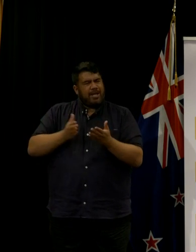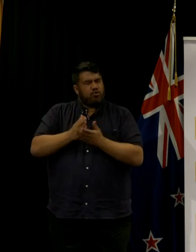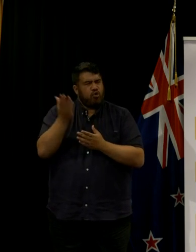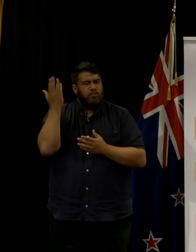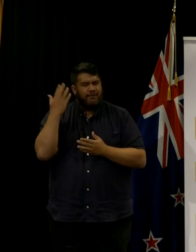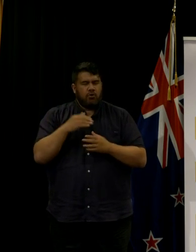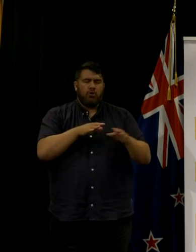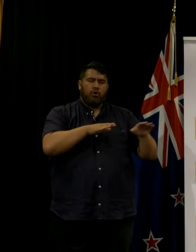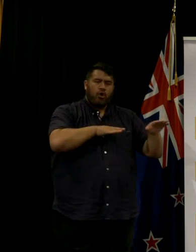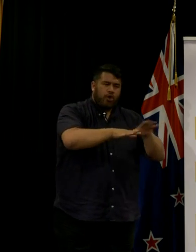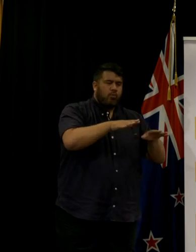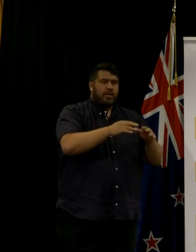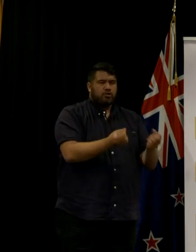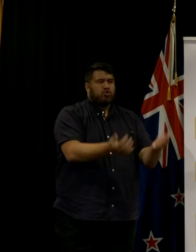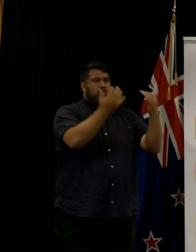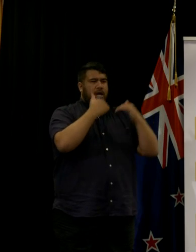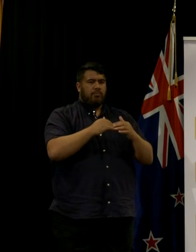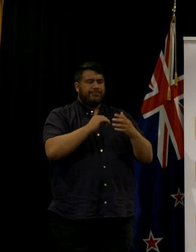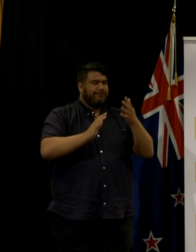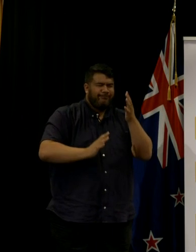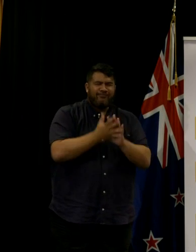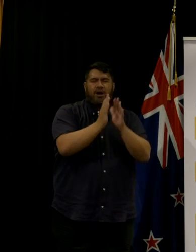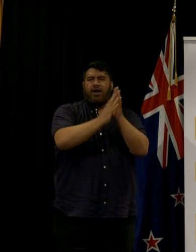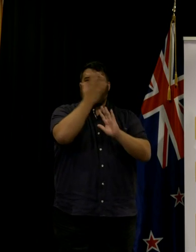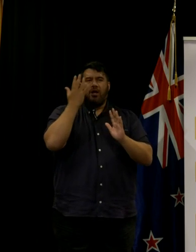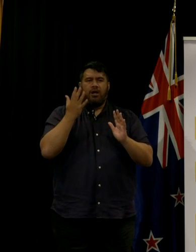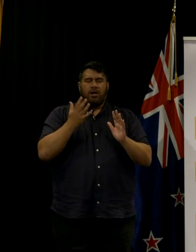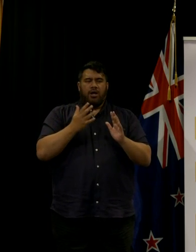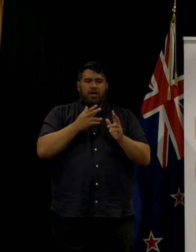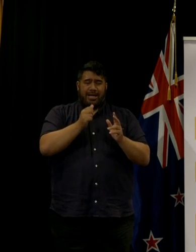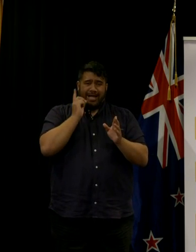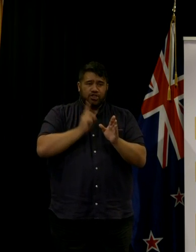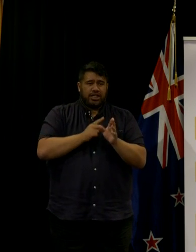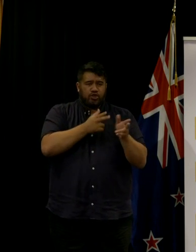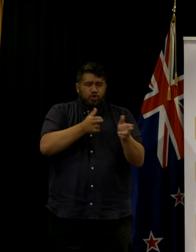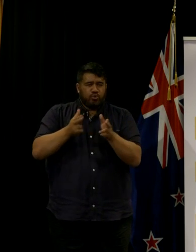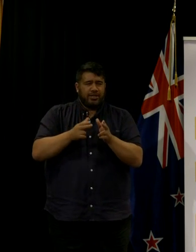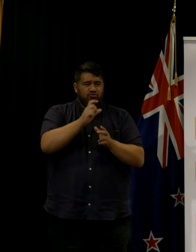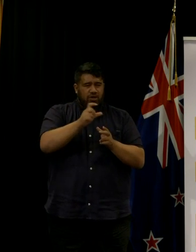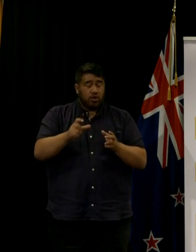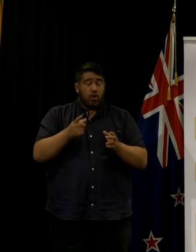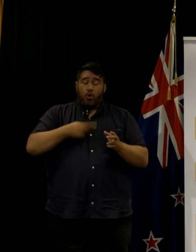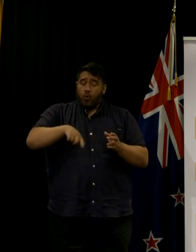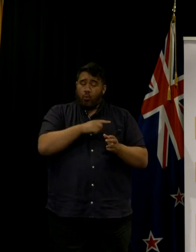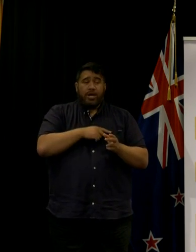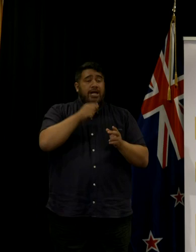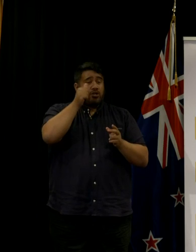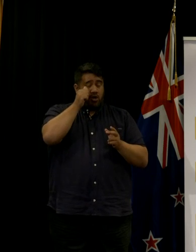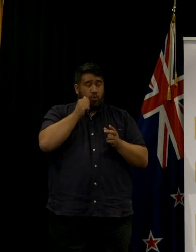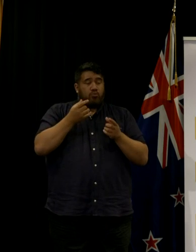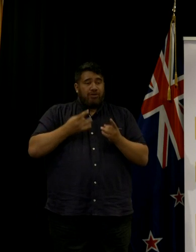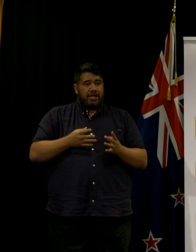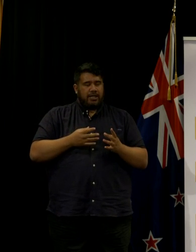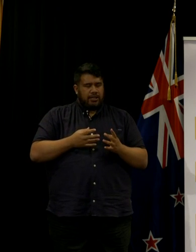and fires, and where we've had the mosque shootings. This is another challenge for us, but what we're doing is